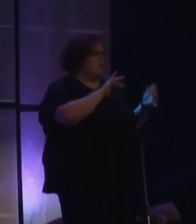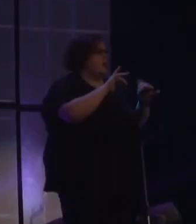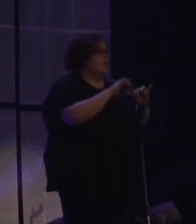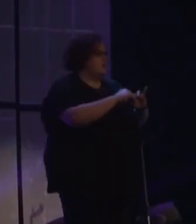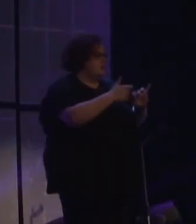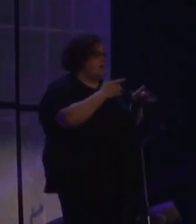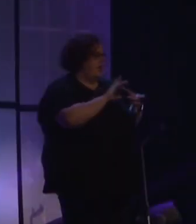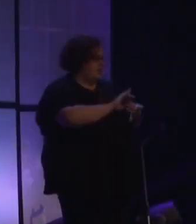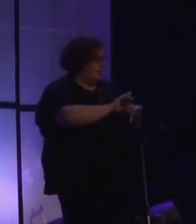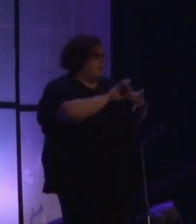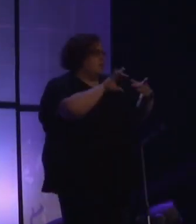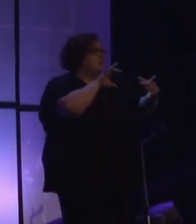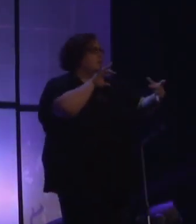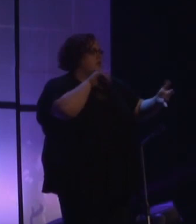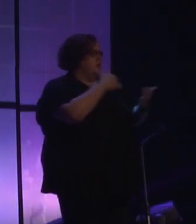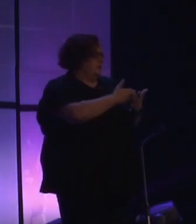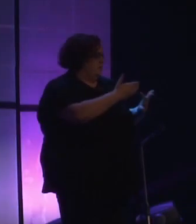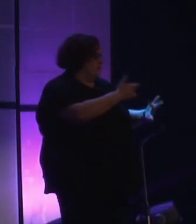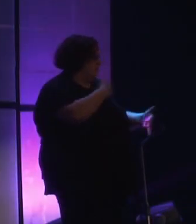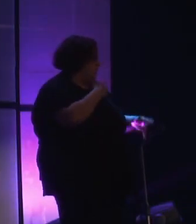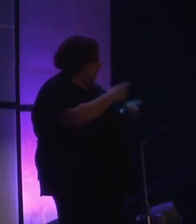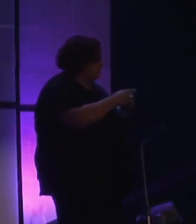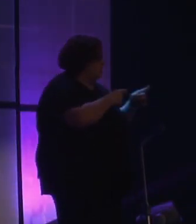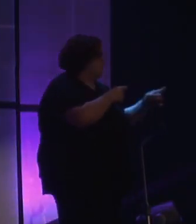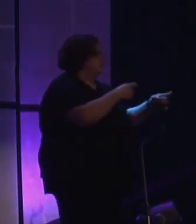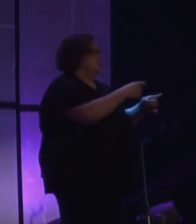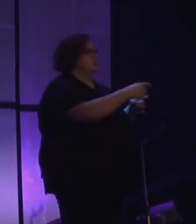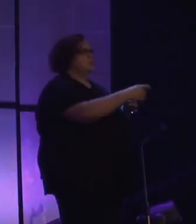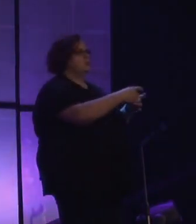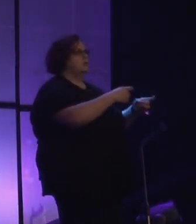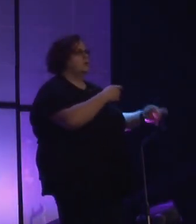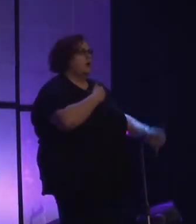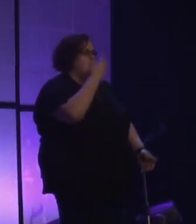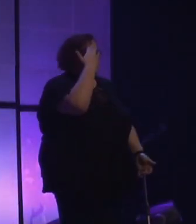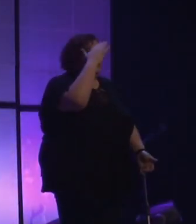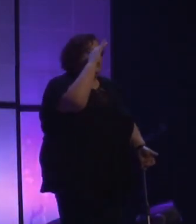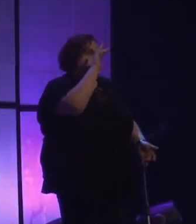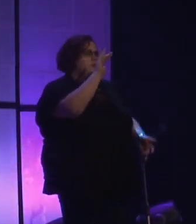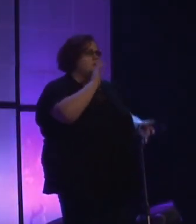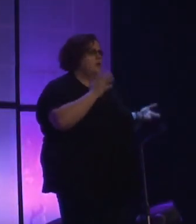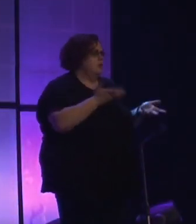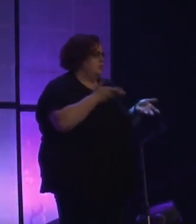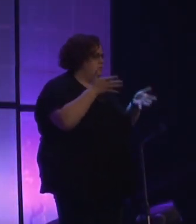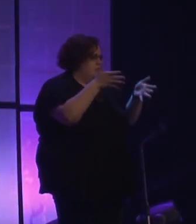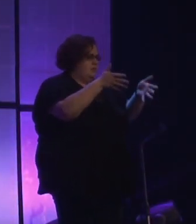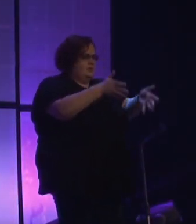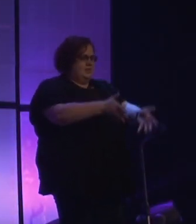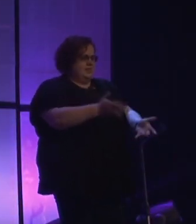How do I let go of what I control? I don't know